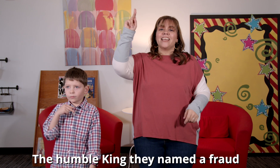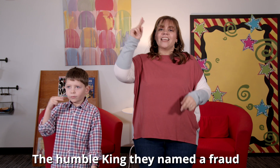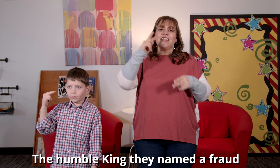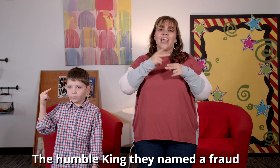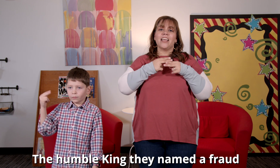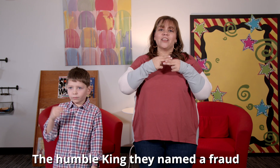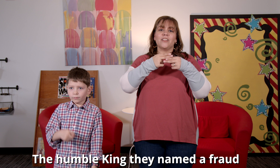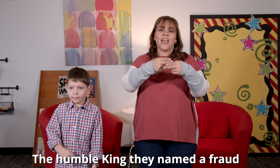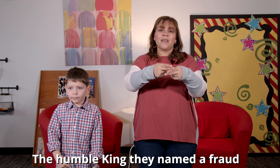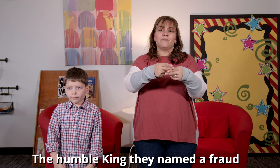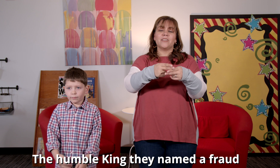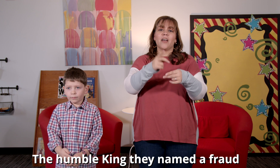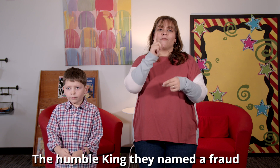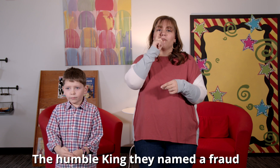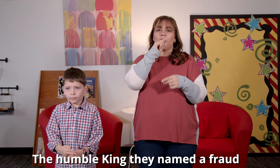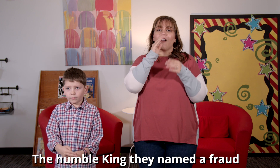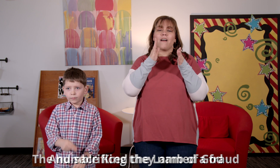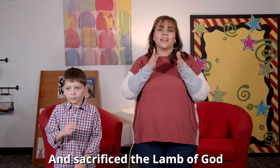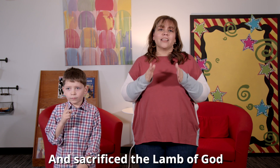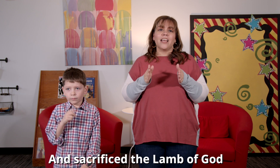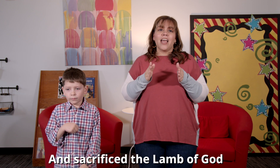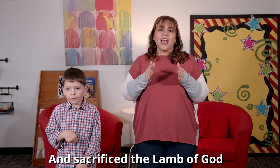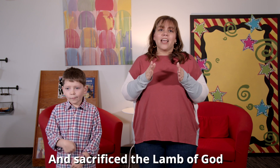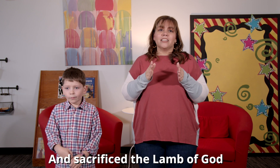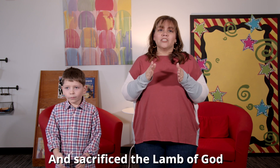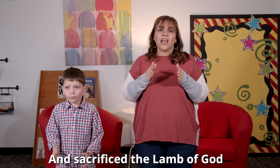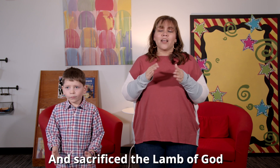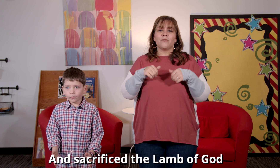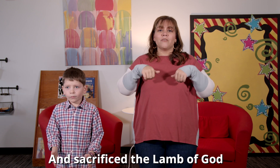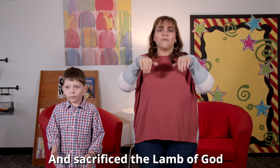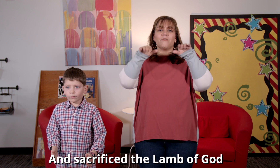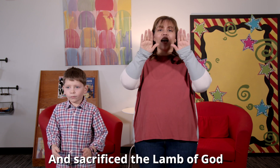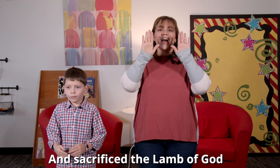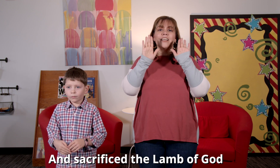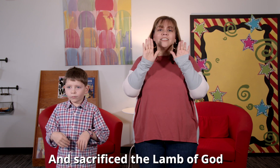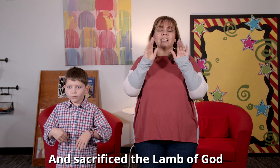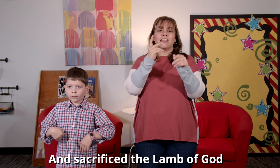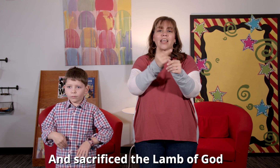king they named a fraud and sacrificed the Lamb